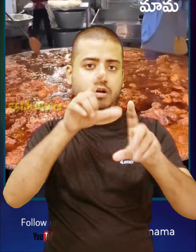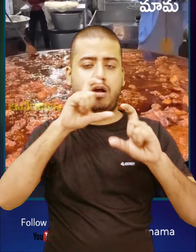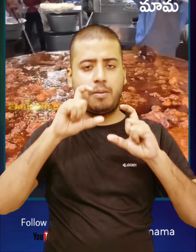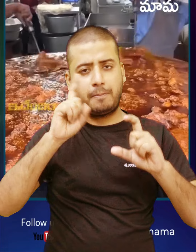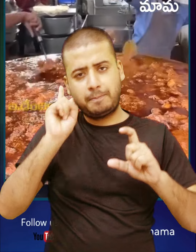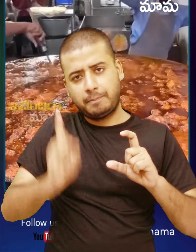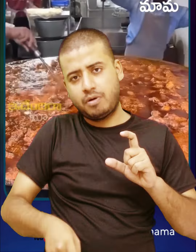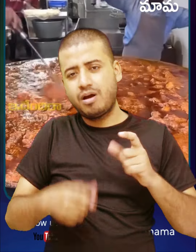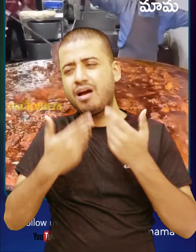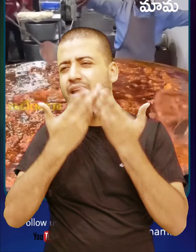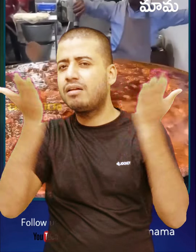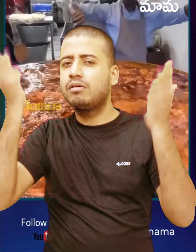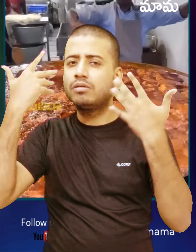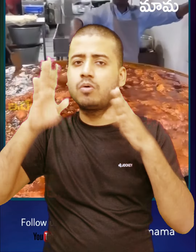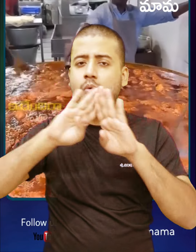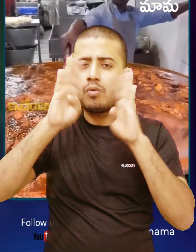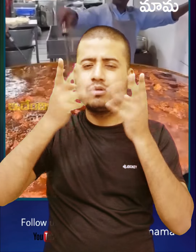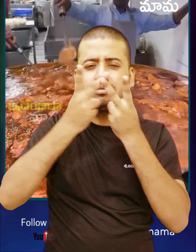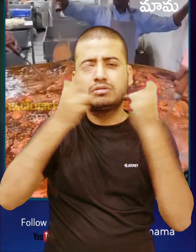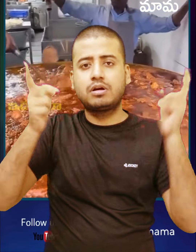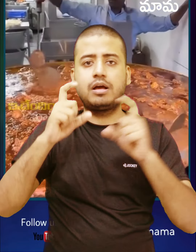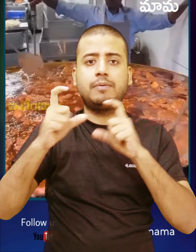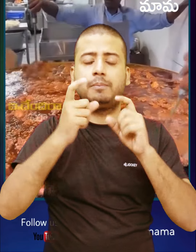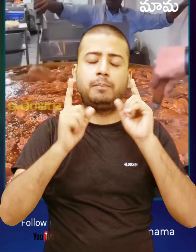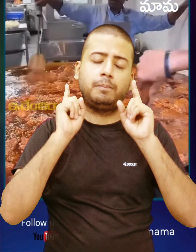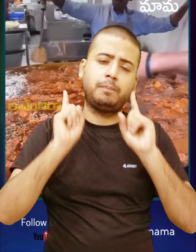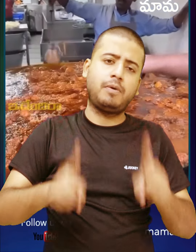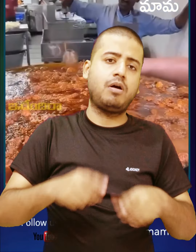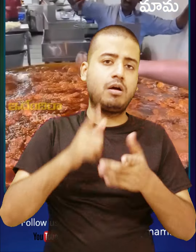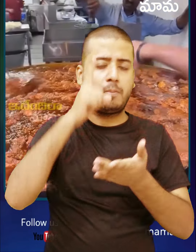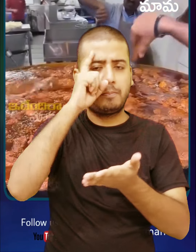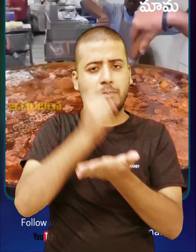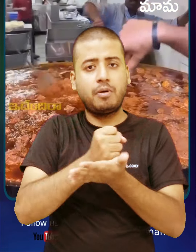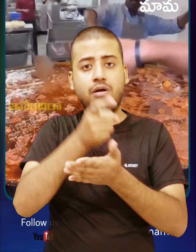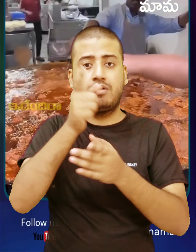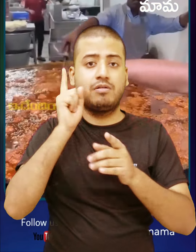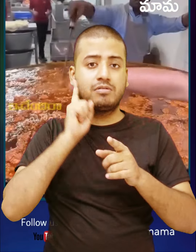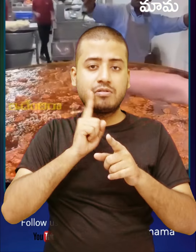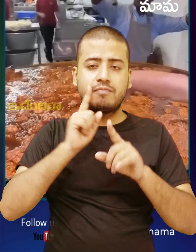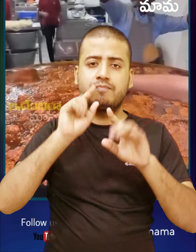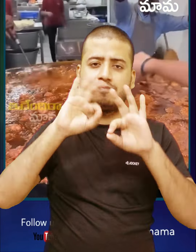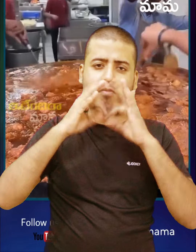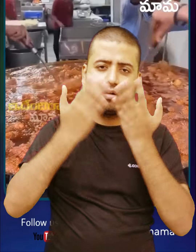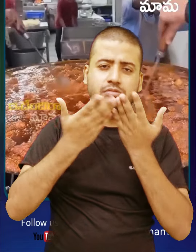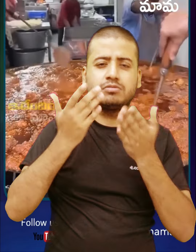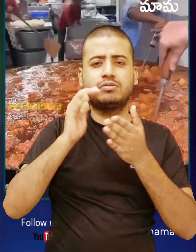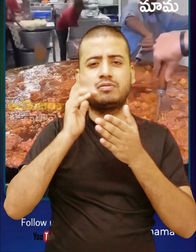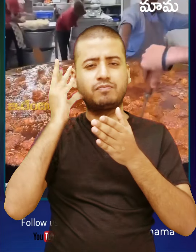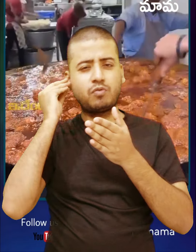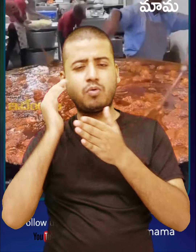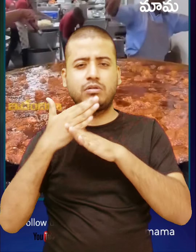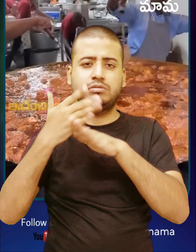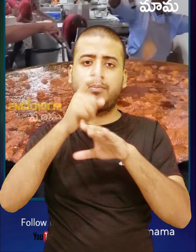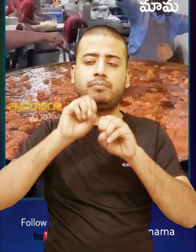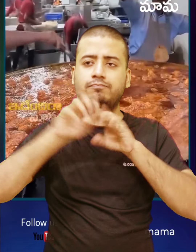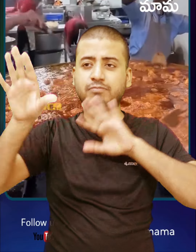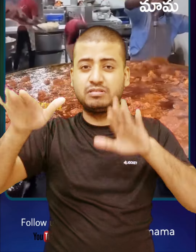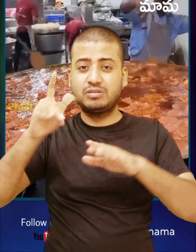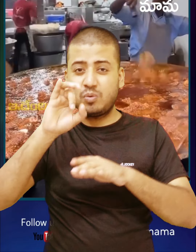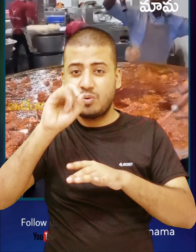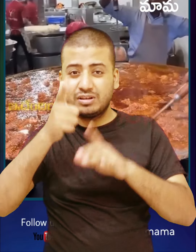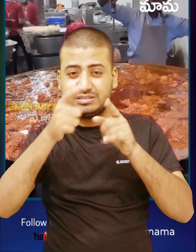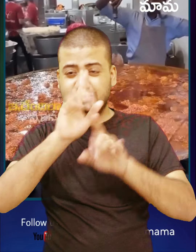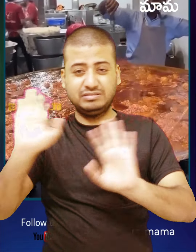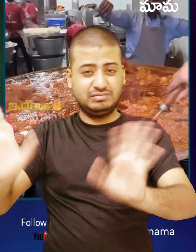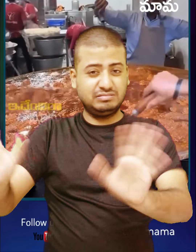and look for reputable restaurants with good hygiene practices. When eating at a hotel restaurant, prioritize checking the freshness